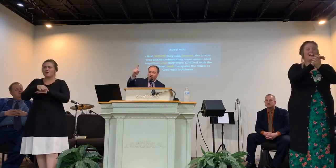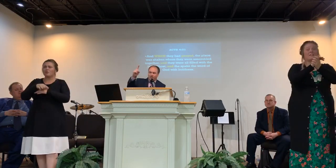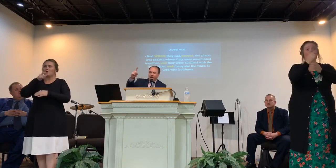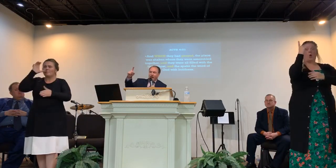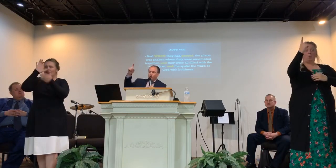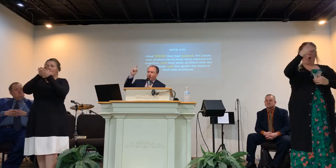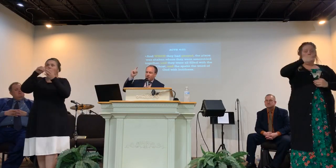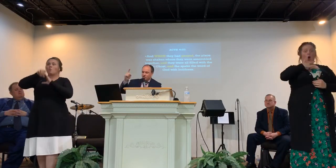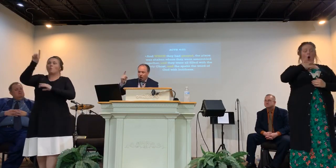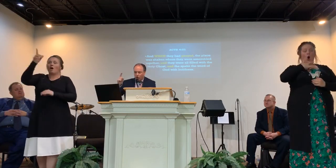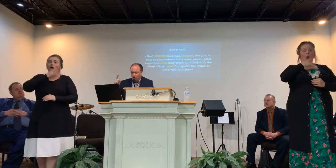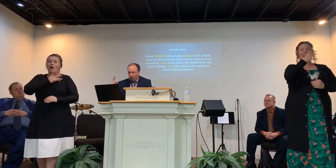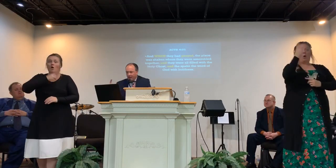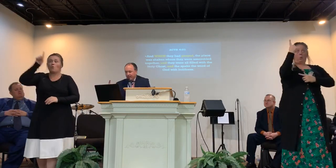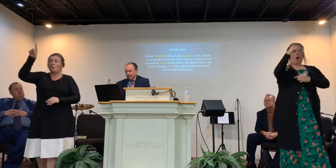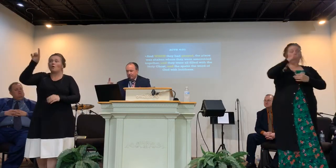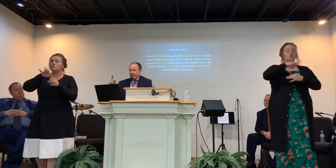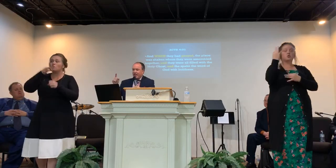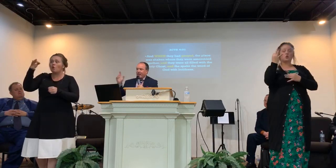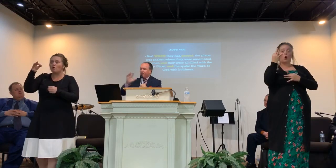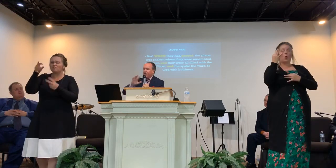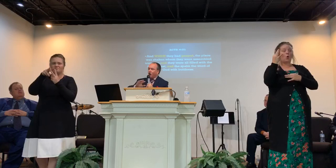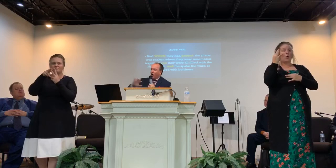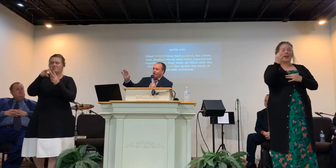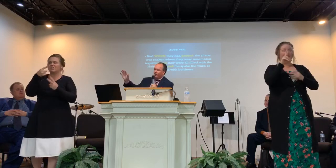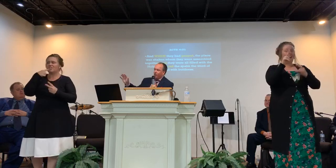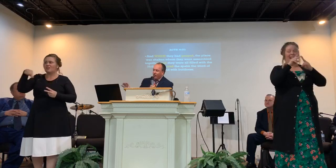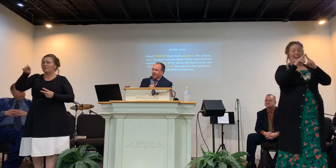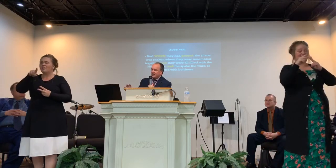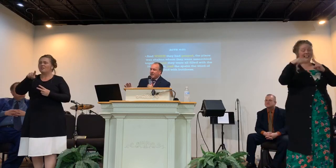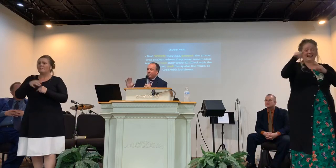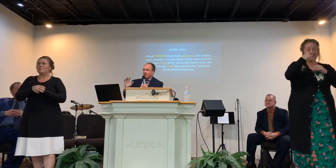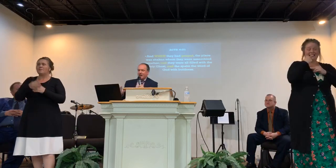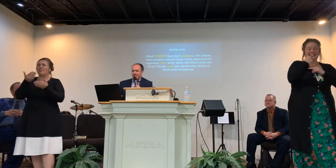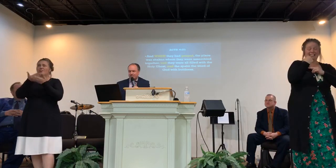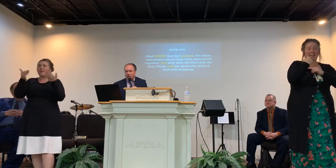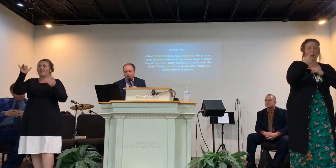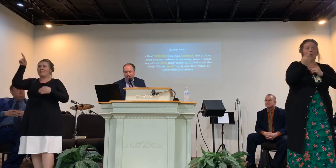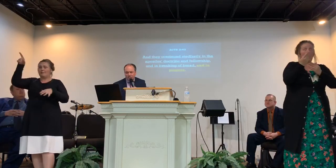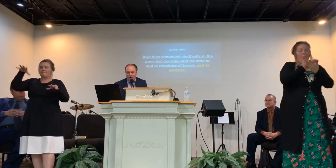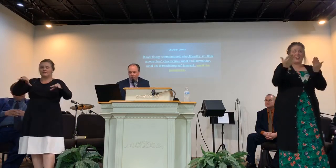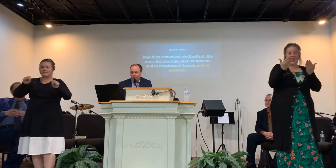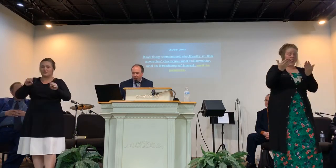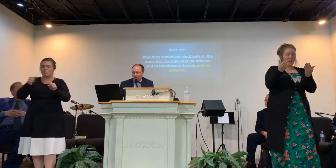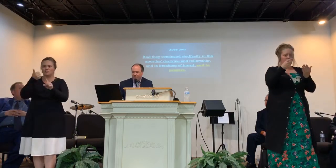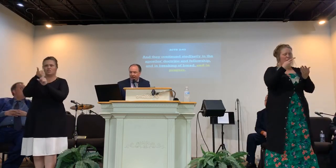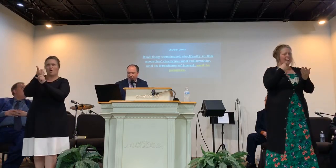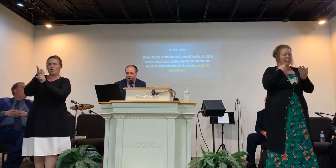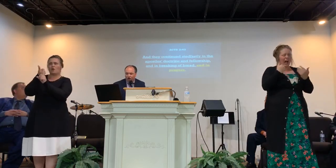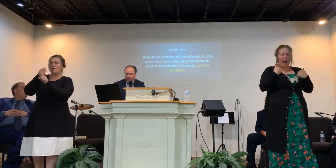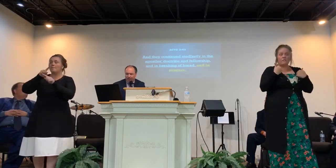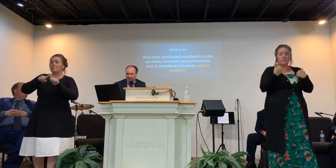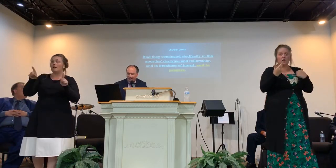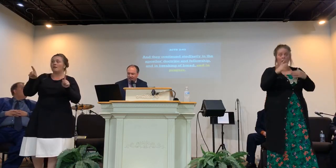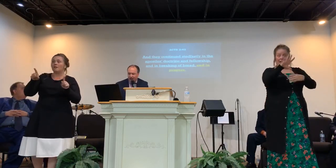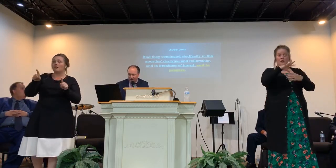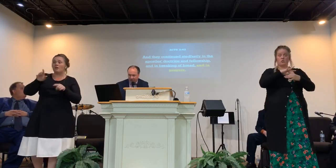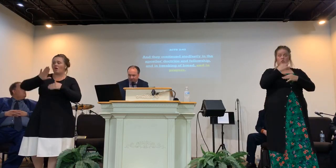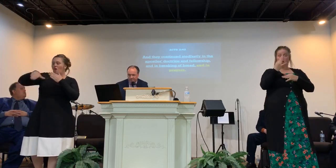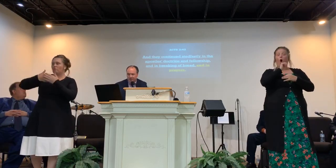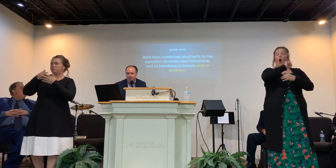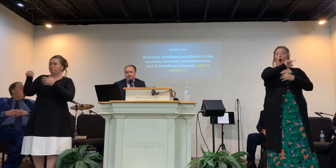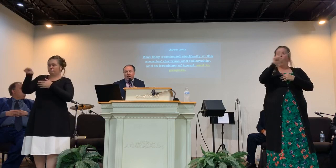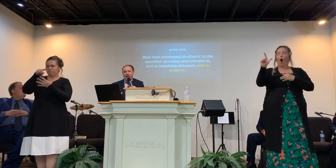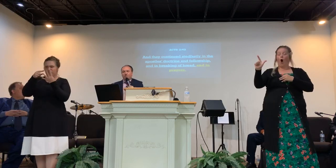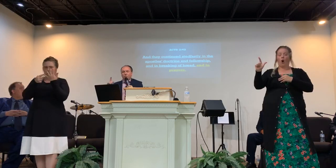one heart and one soul. Neither said any of them aught of the things that he possessed was his own, but they had all things in